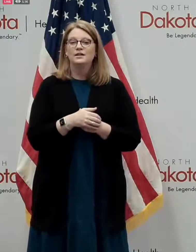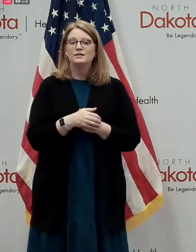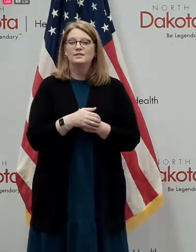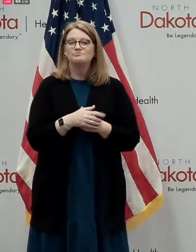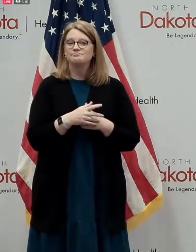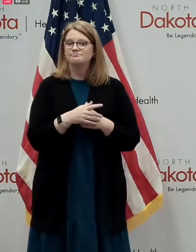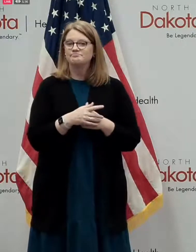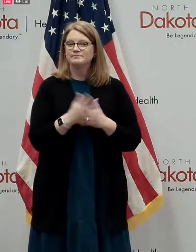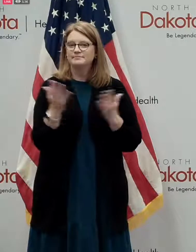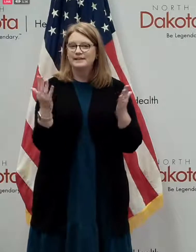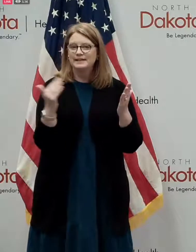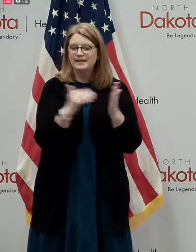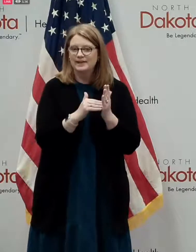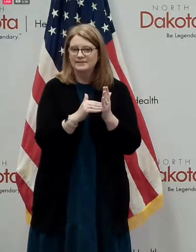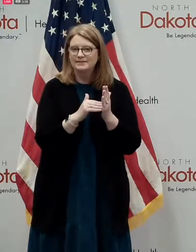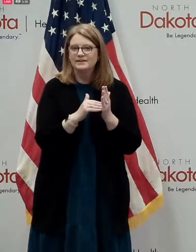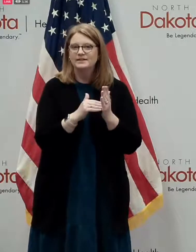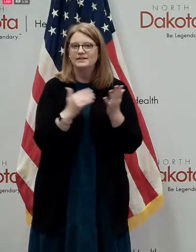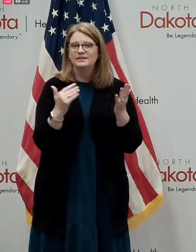Again,